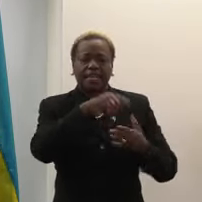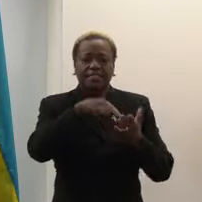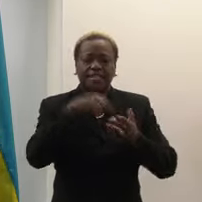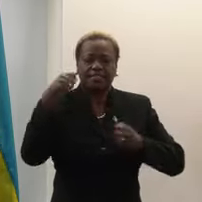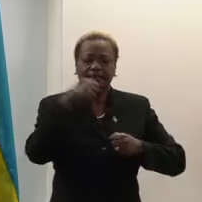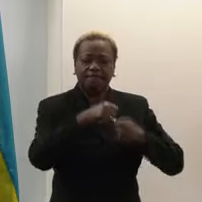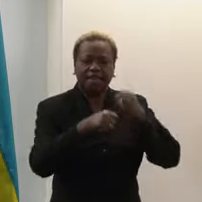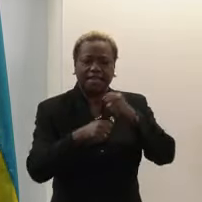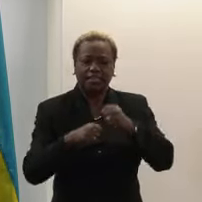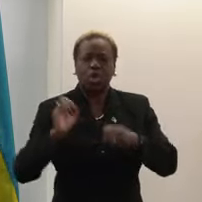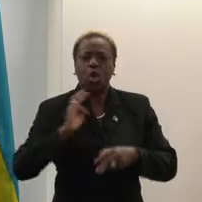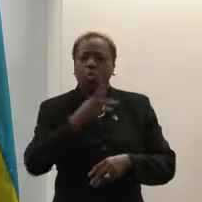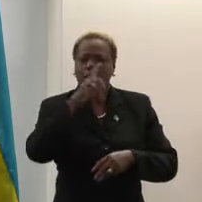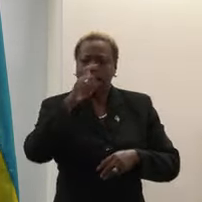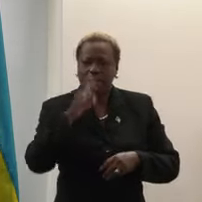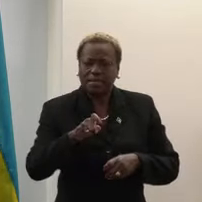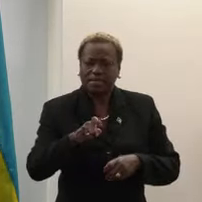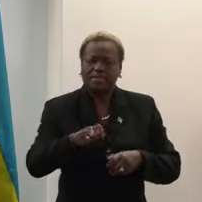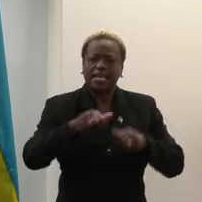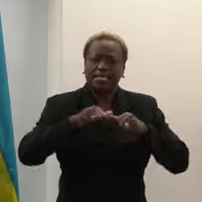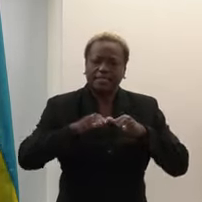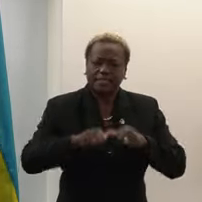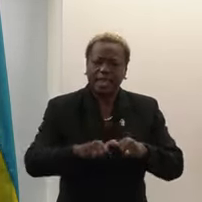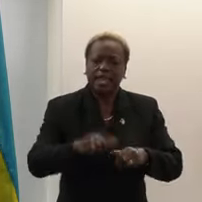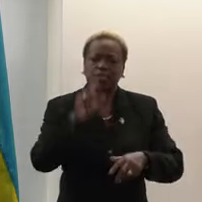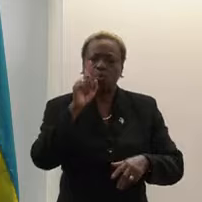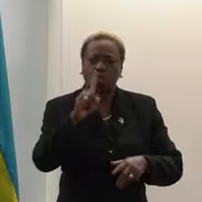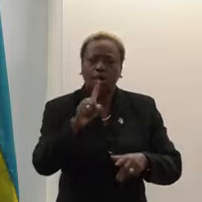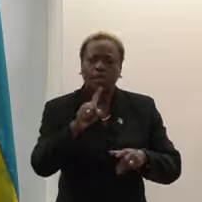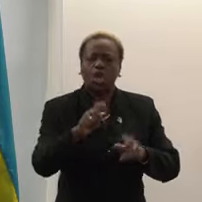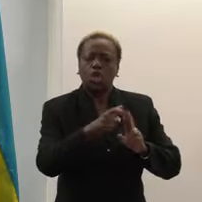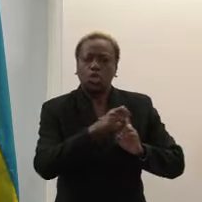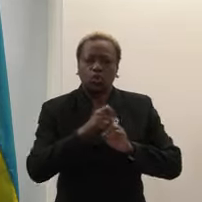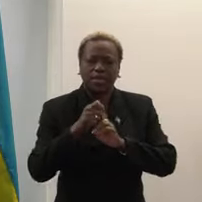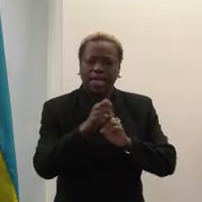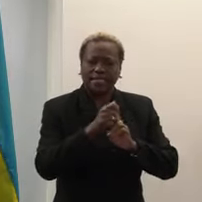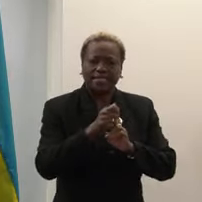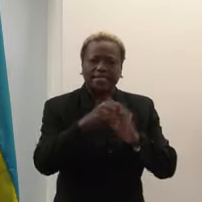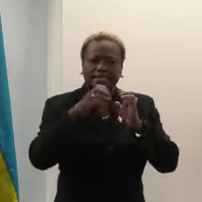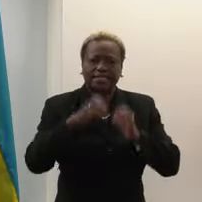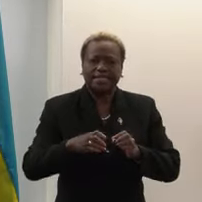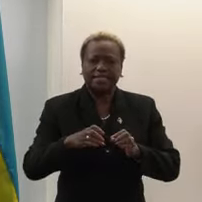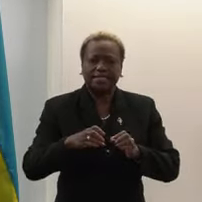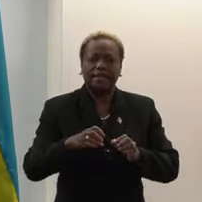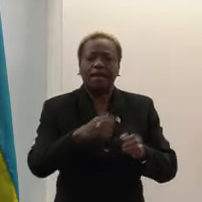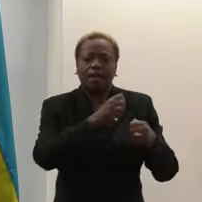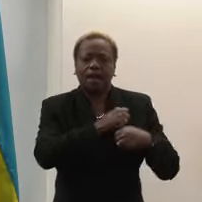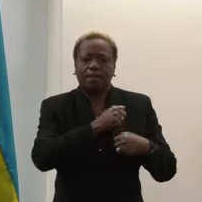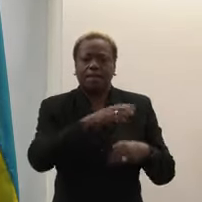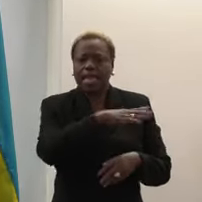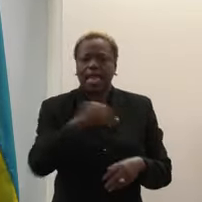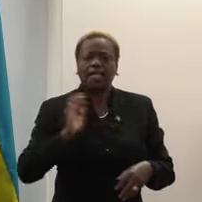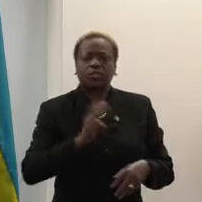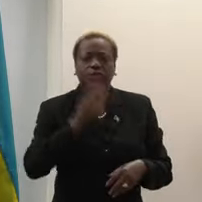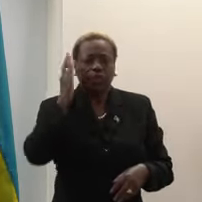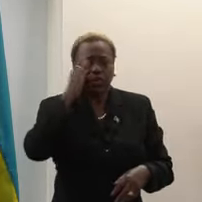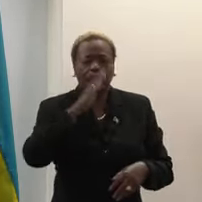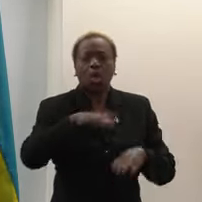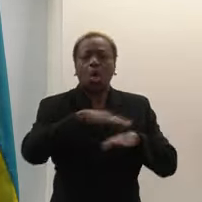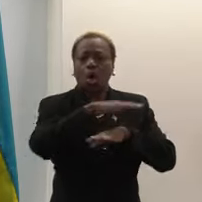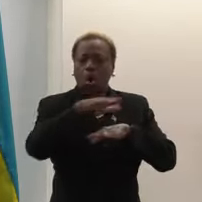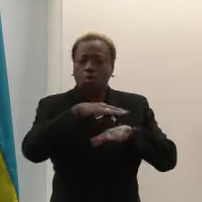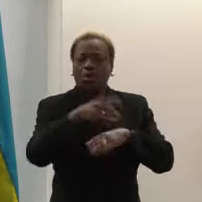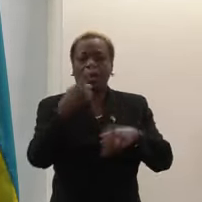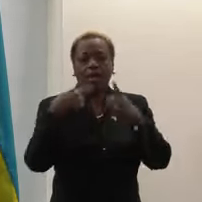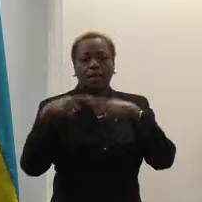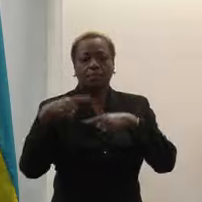must remain as one united citizen army, and we will overcome. We are